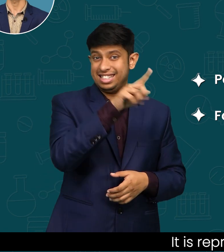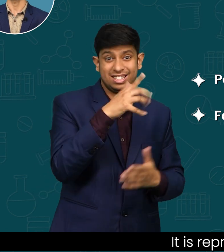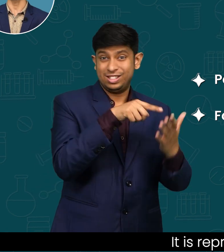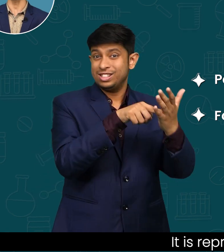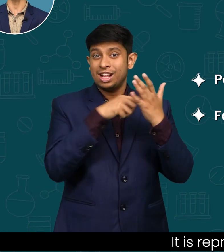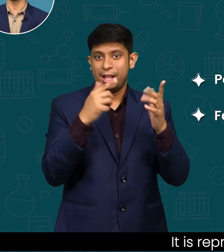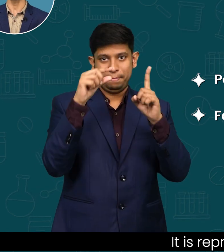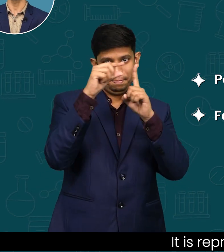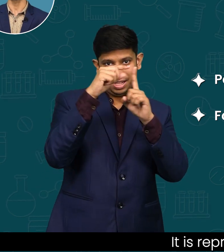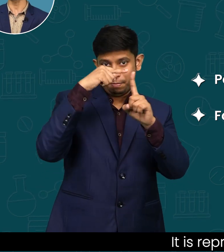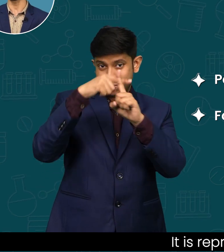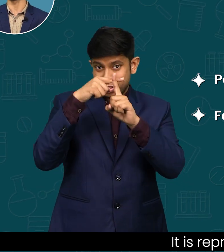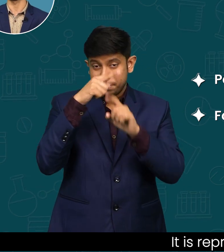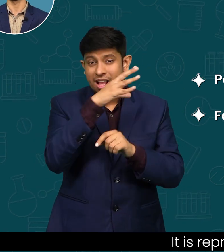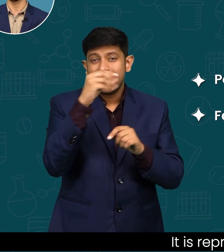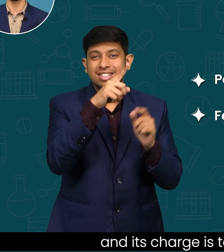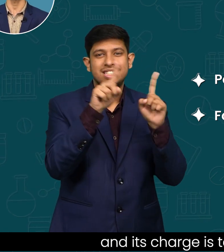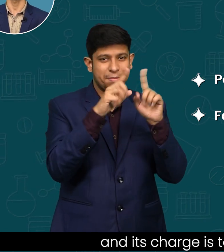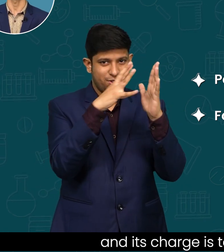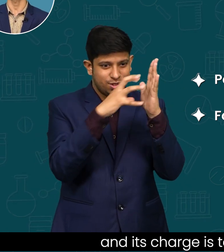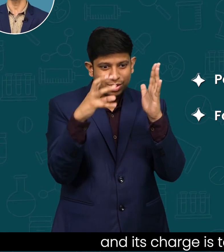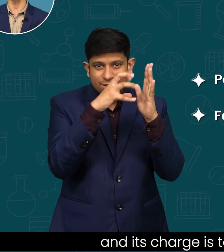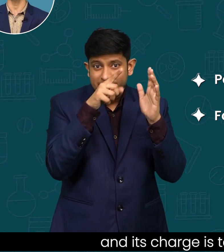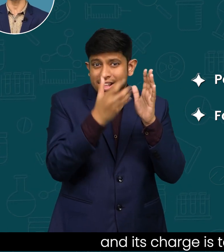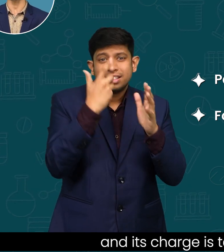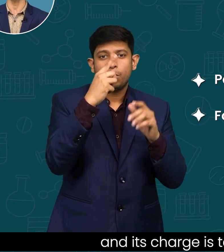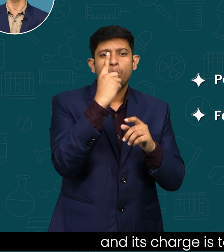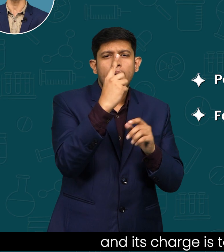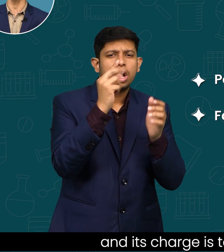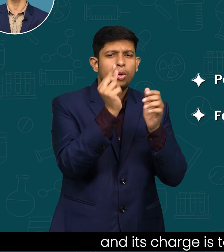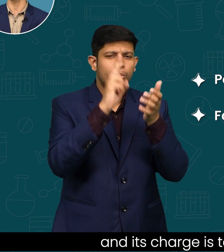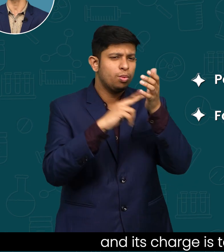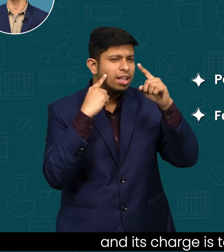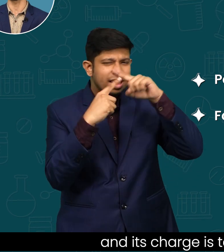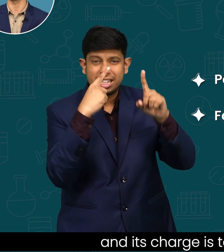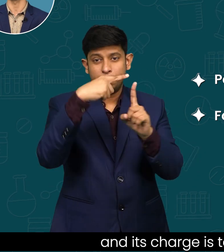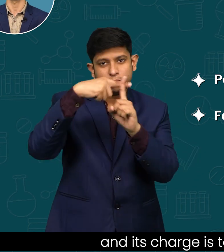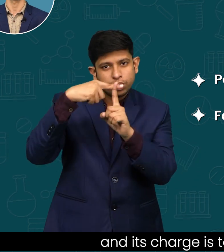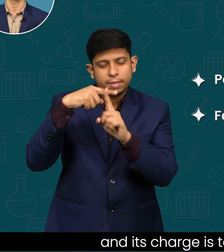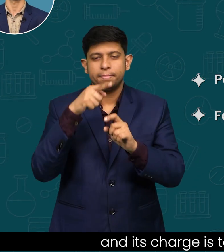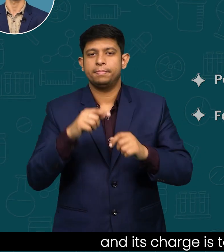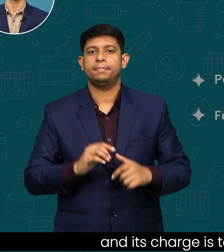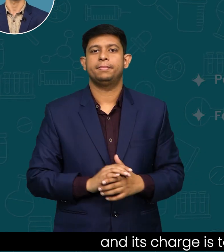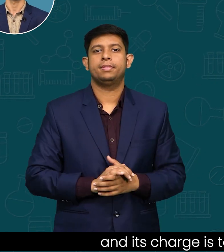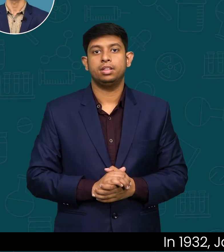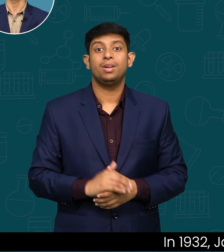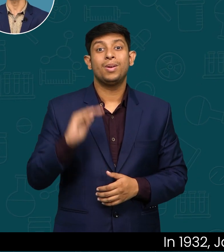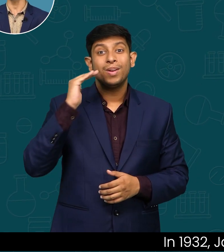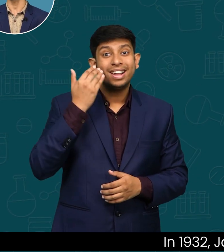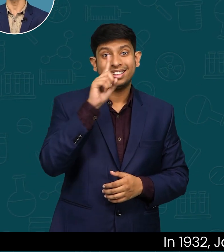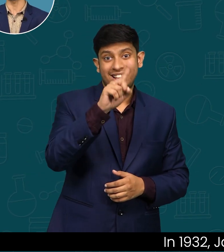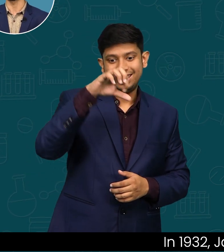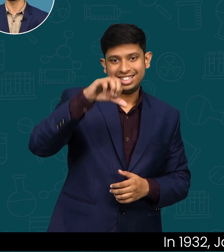It is represented as P+ and its charge is taken as 1 unit positive.